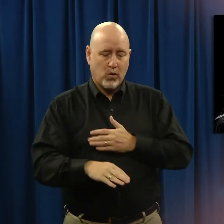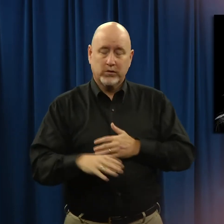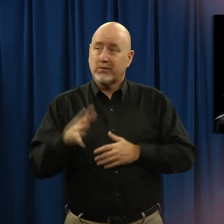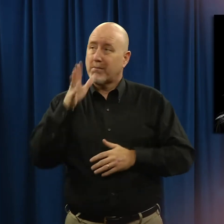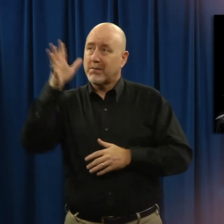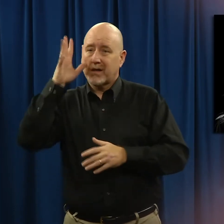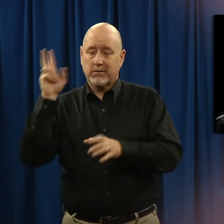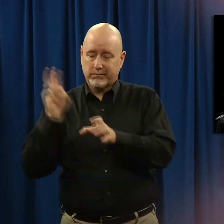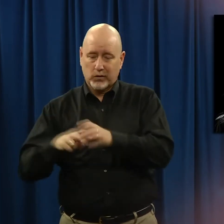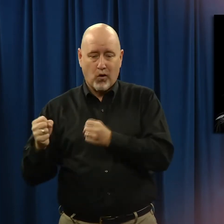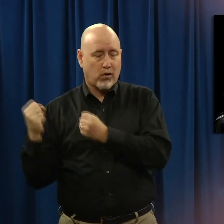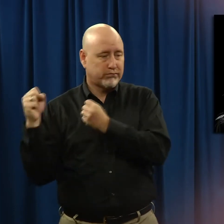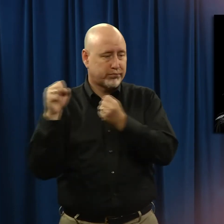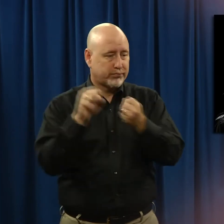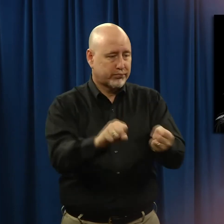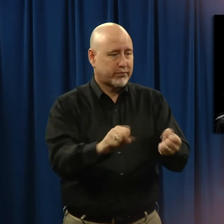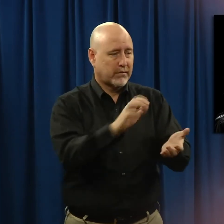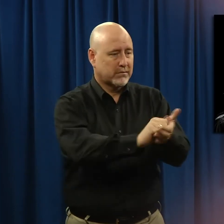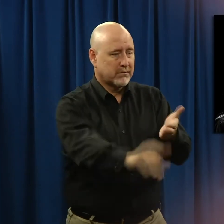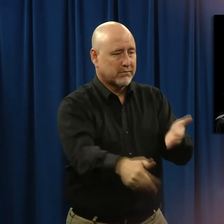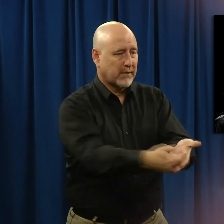clinic and they took the baby.